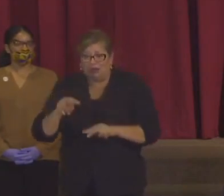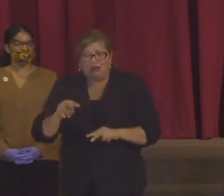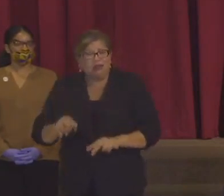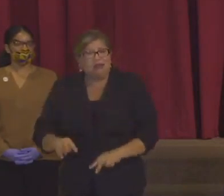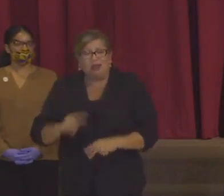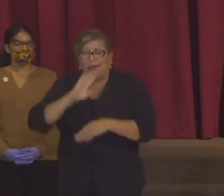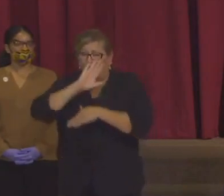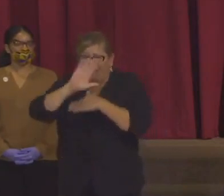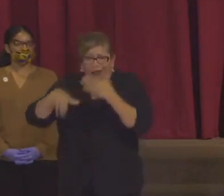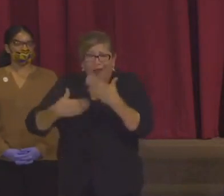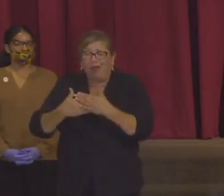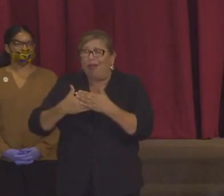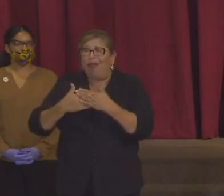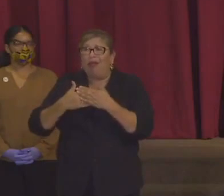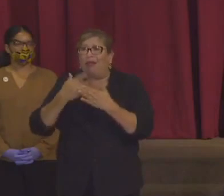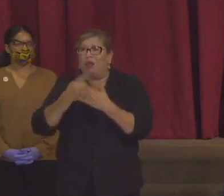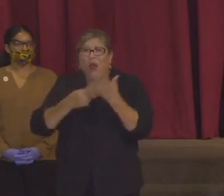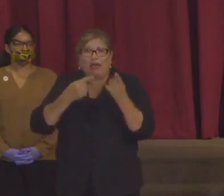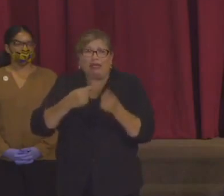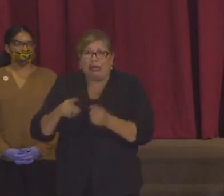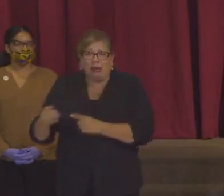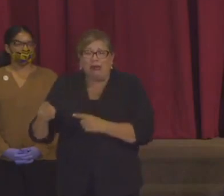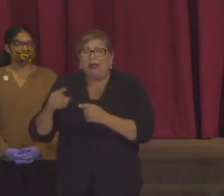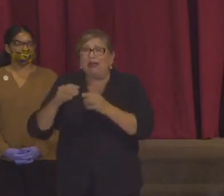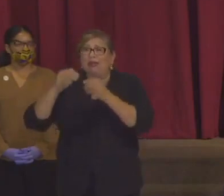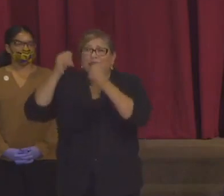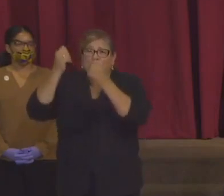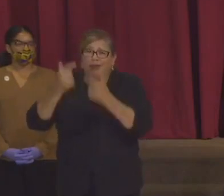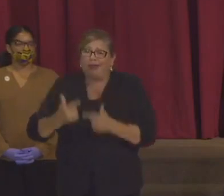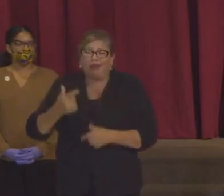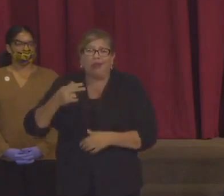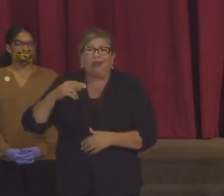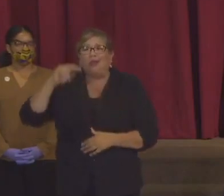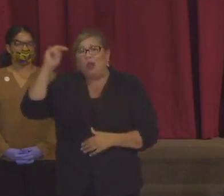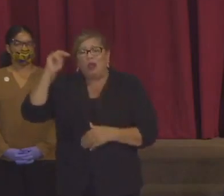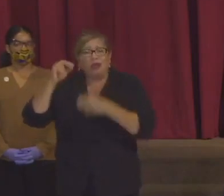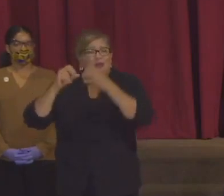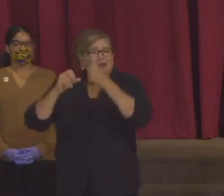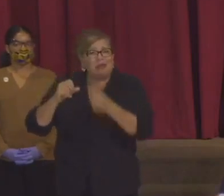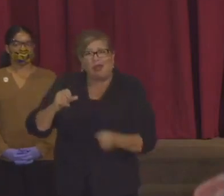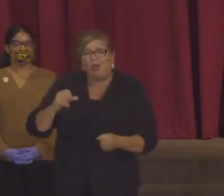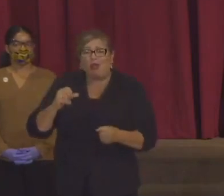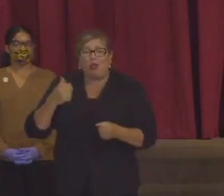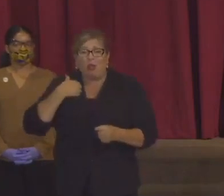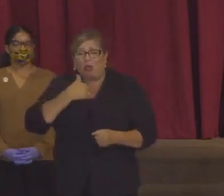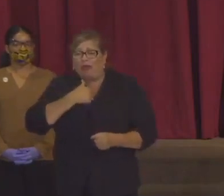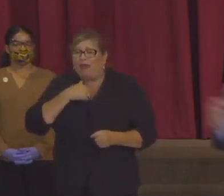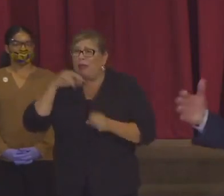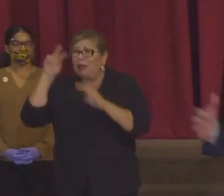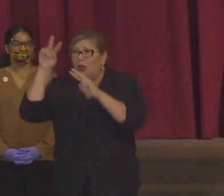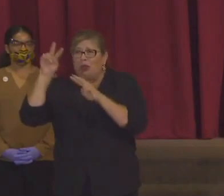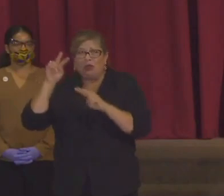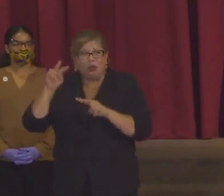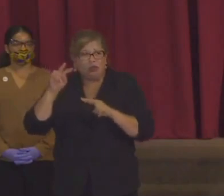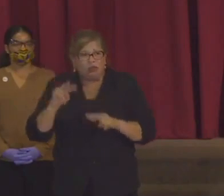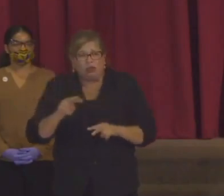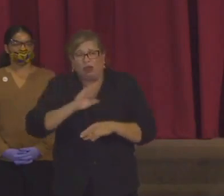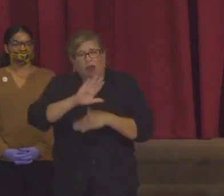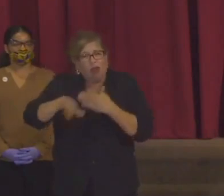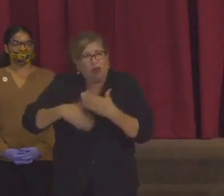San Francisco, San Jose, up northern parts of the state. We've been monitoring all across the